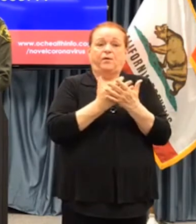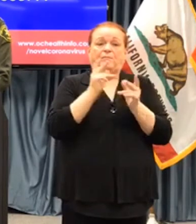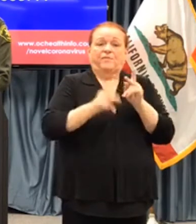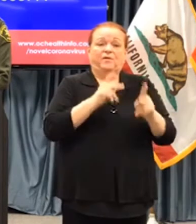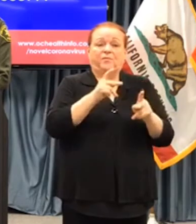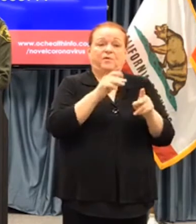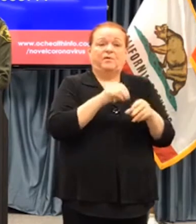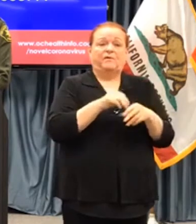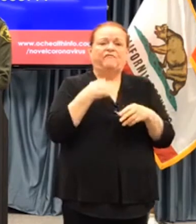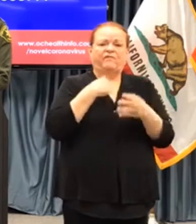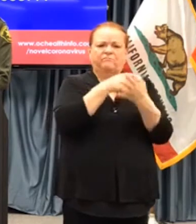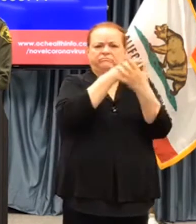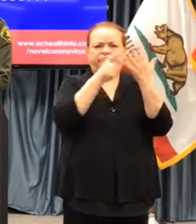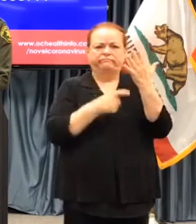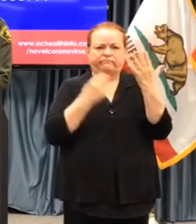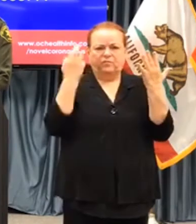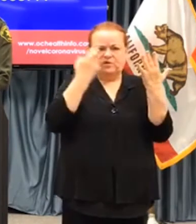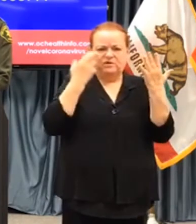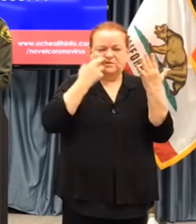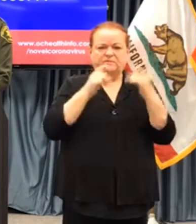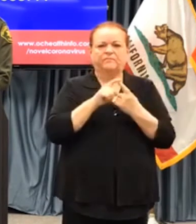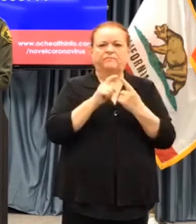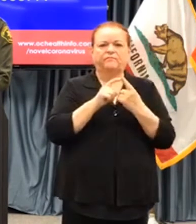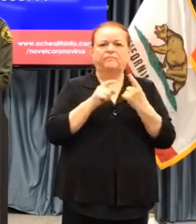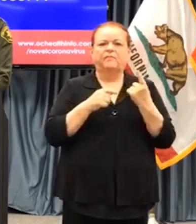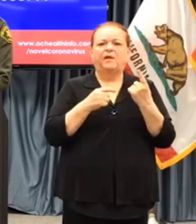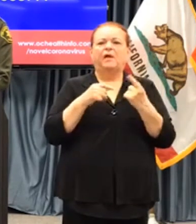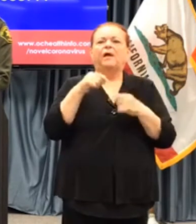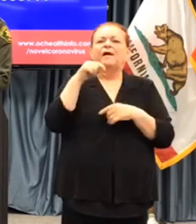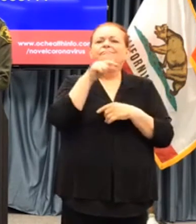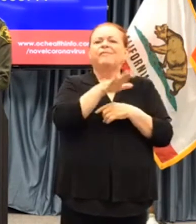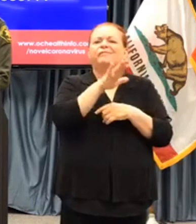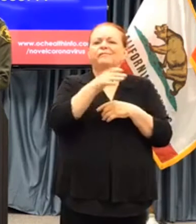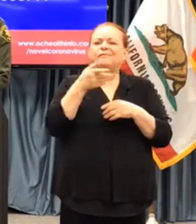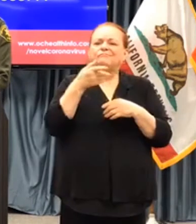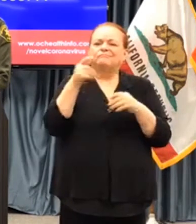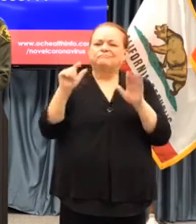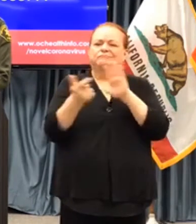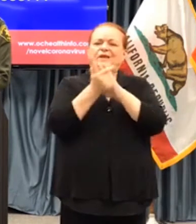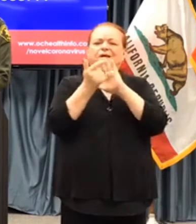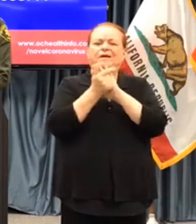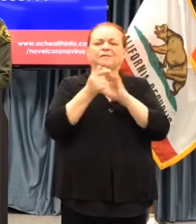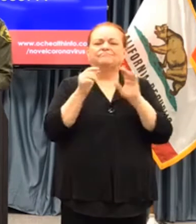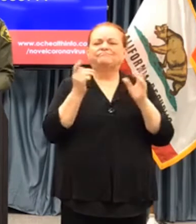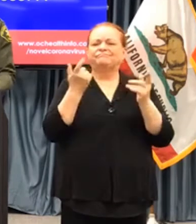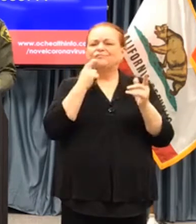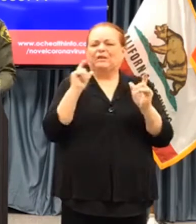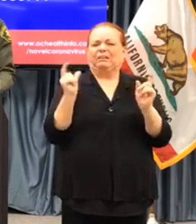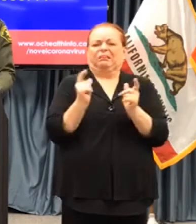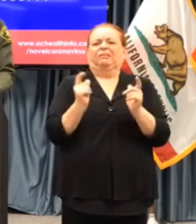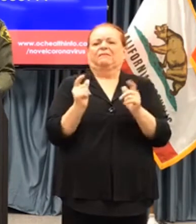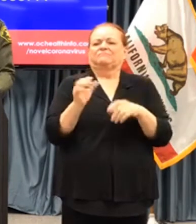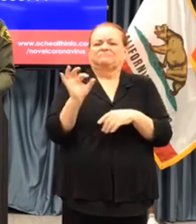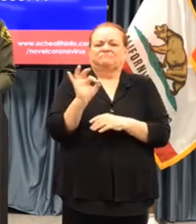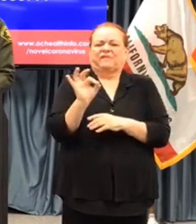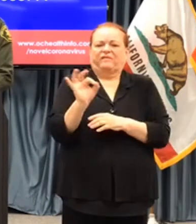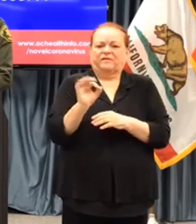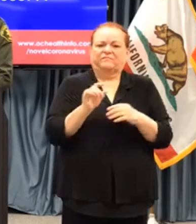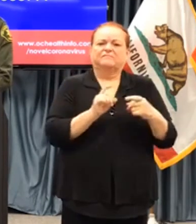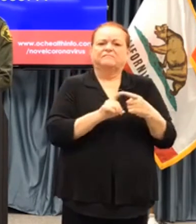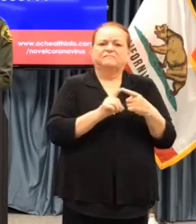the limited release of low-level offenders I mentioned previously, 385, releases accomplished by the